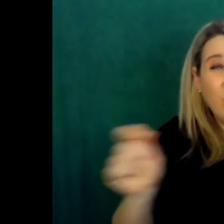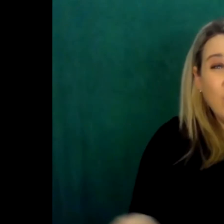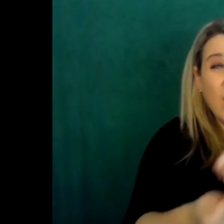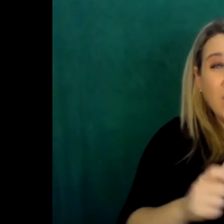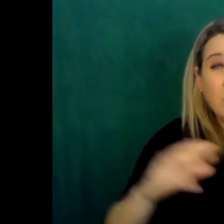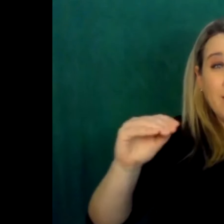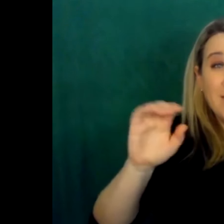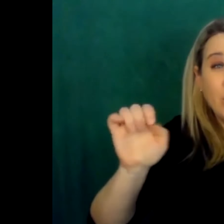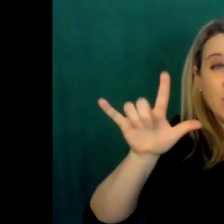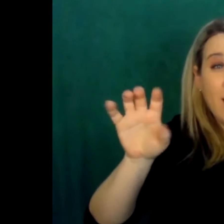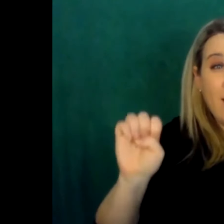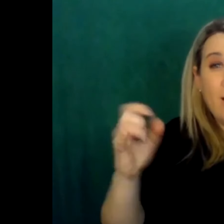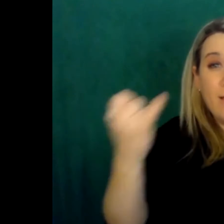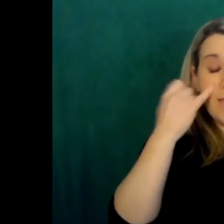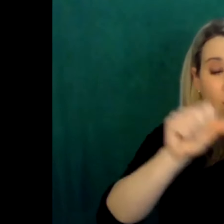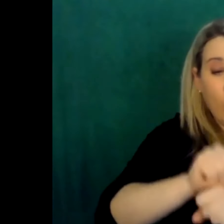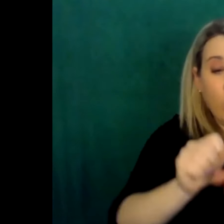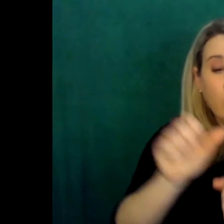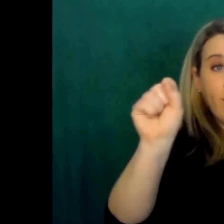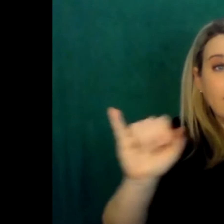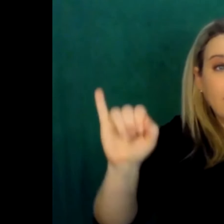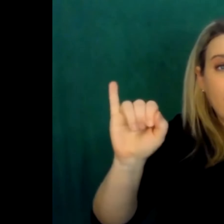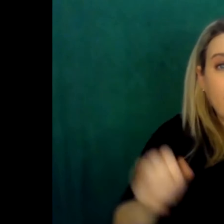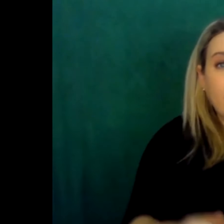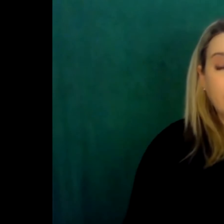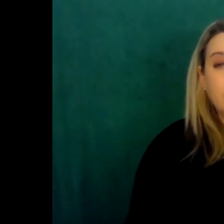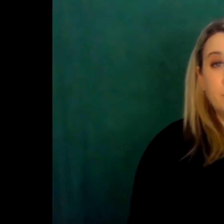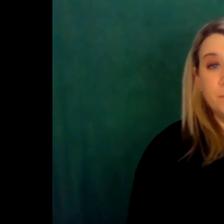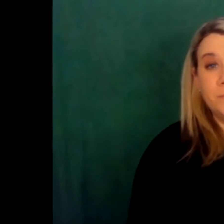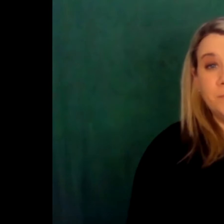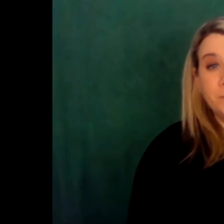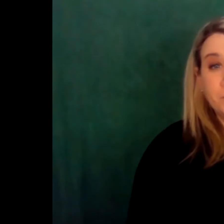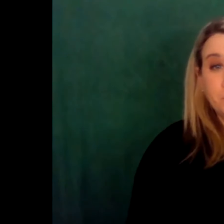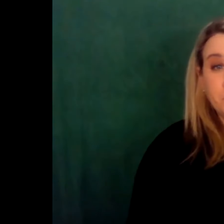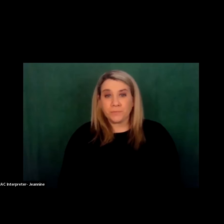style if I work with an SI section?